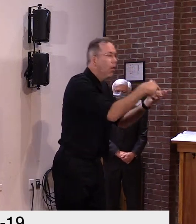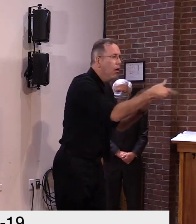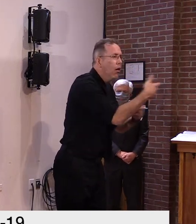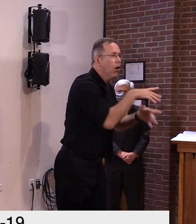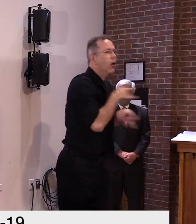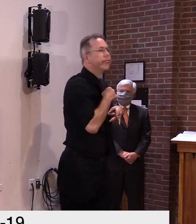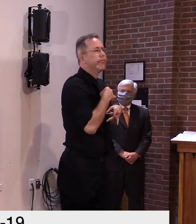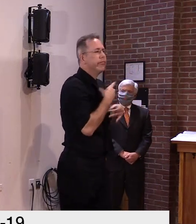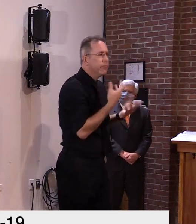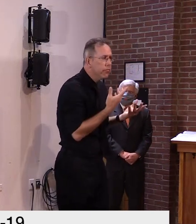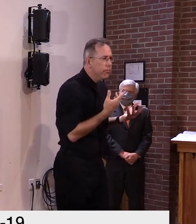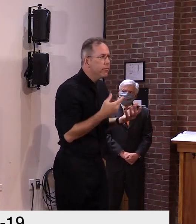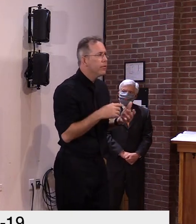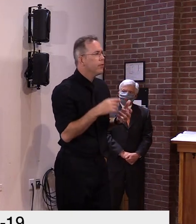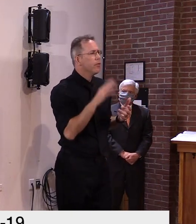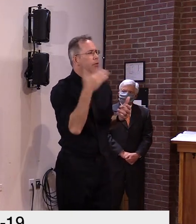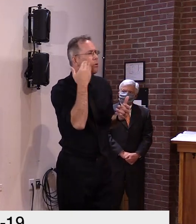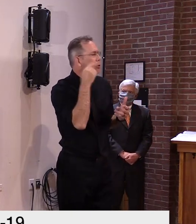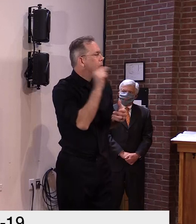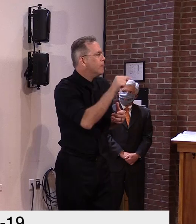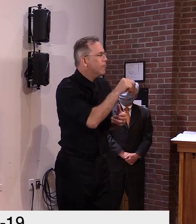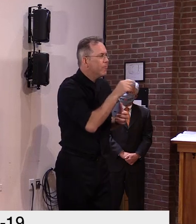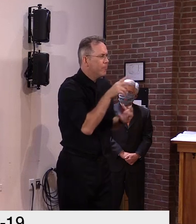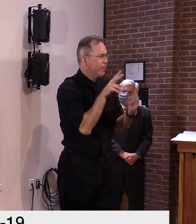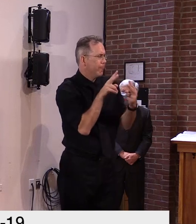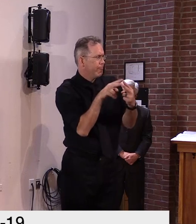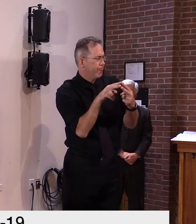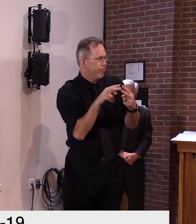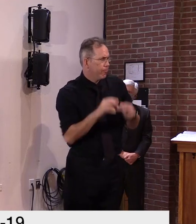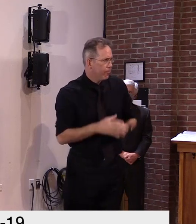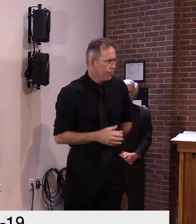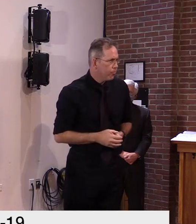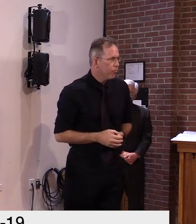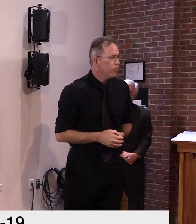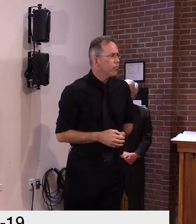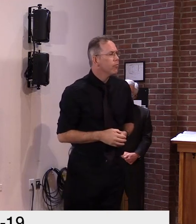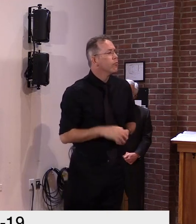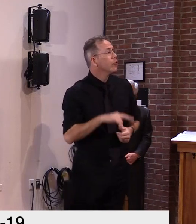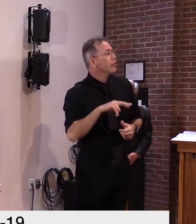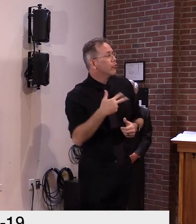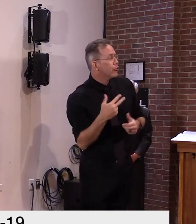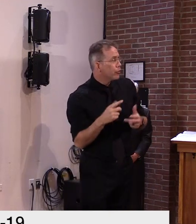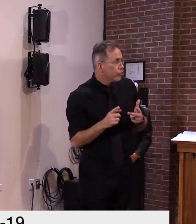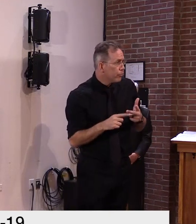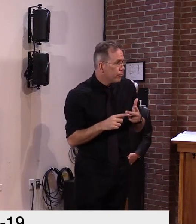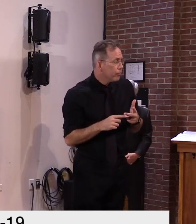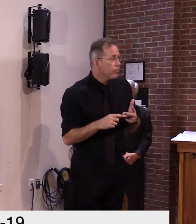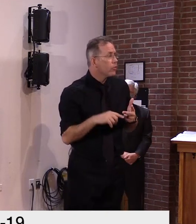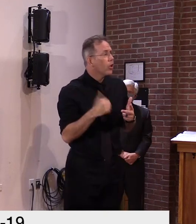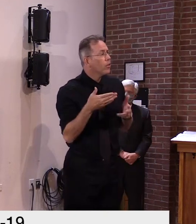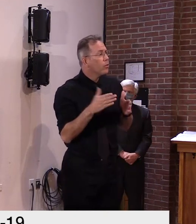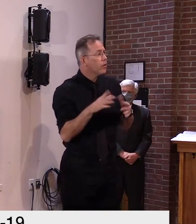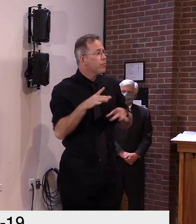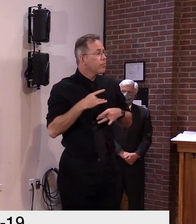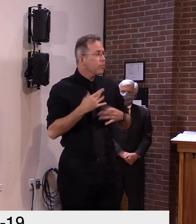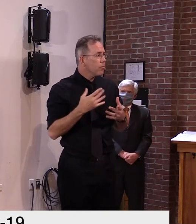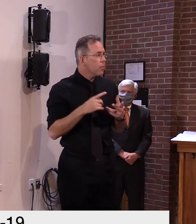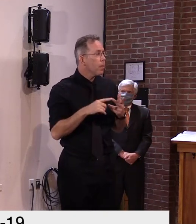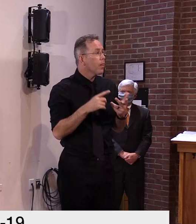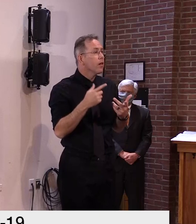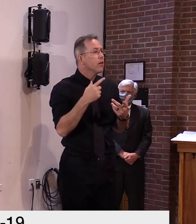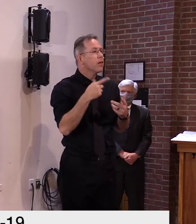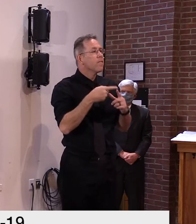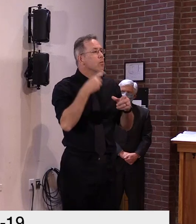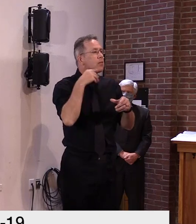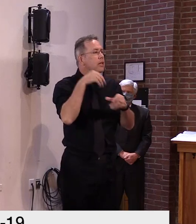see those, they still generally represent people who in the community have either acquired the virus through a